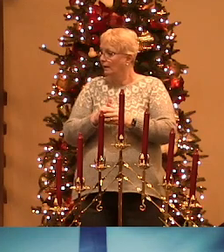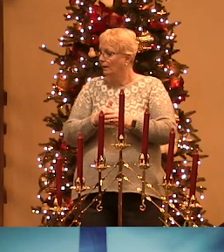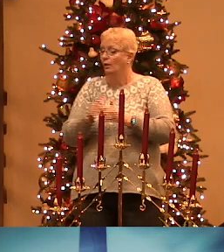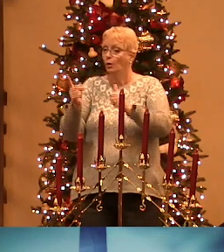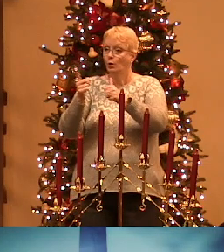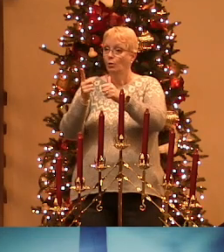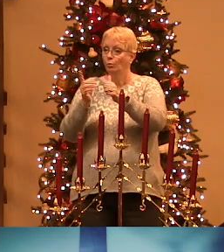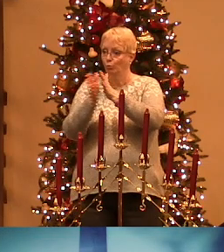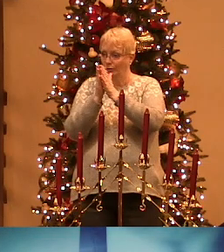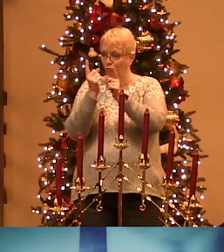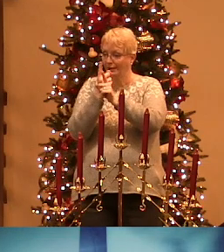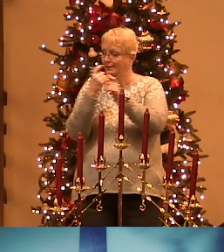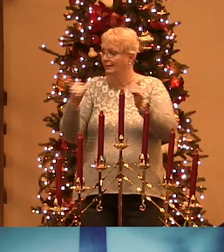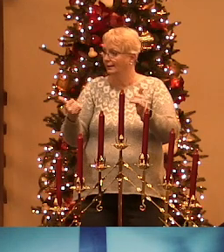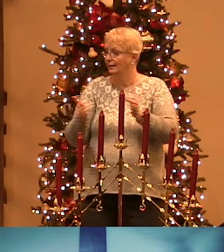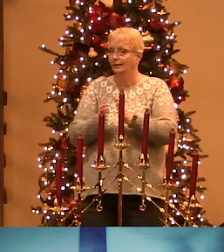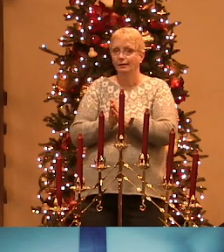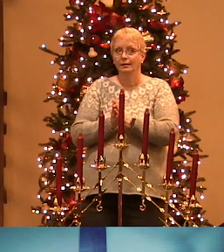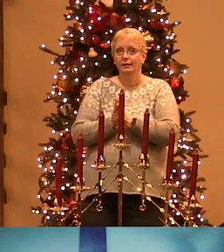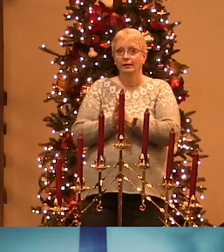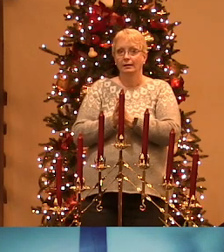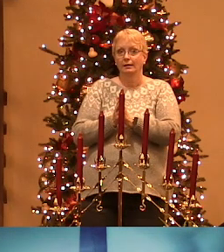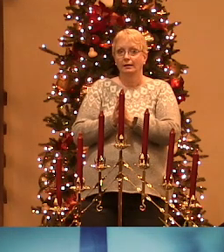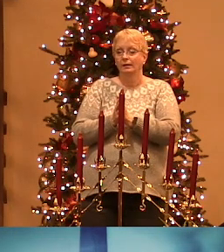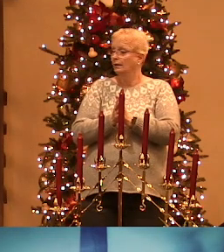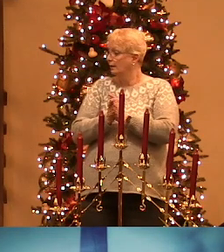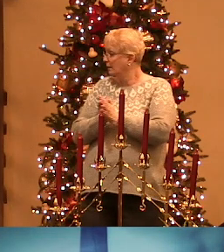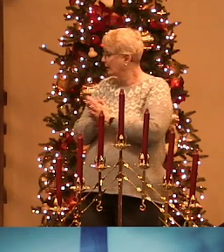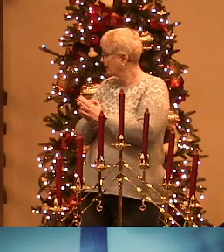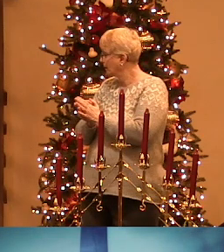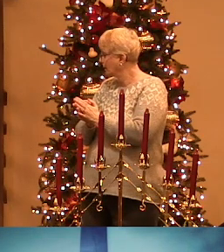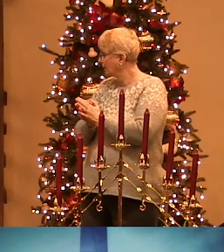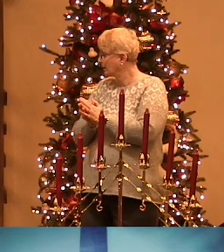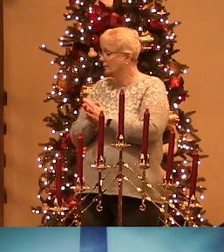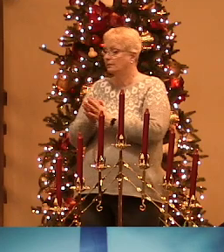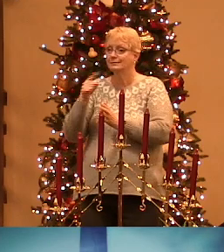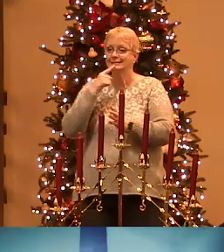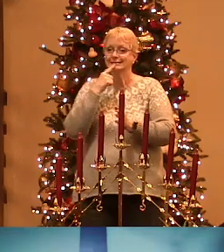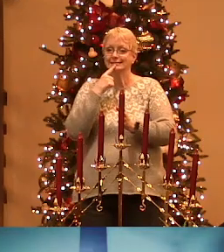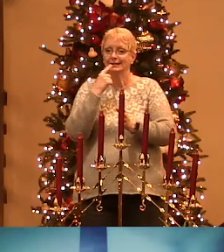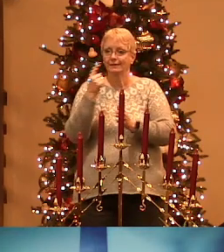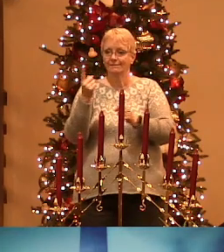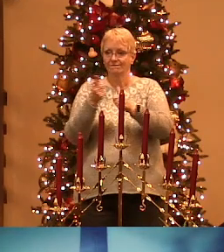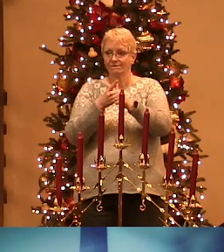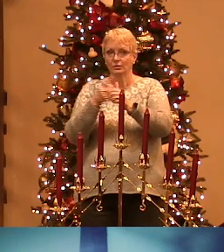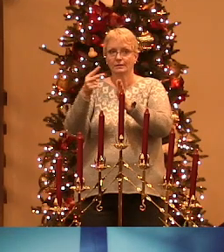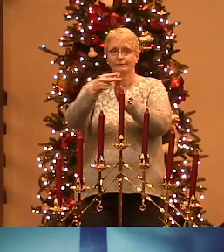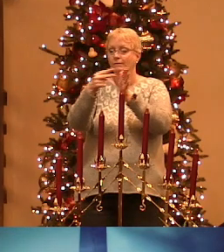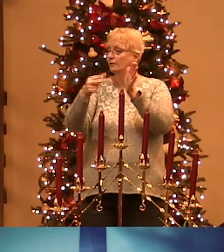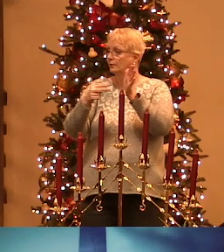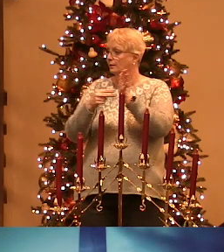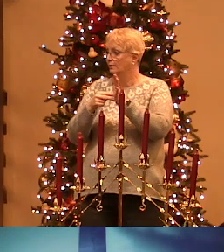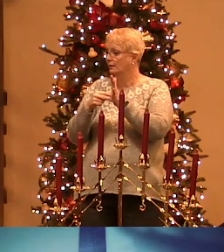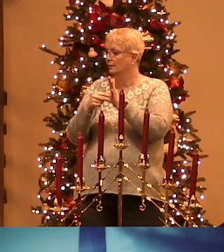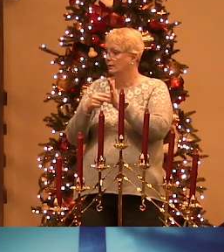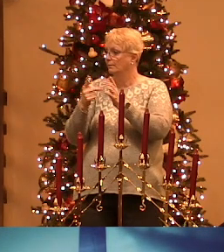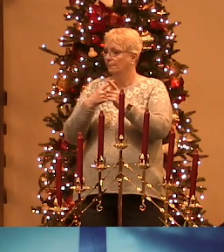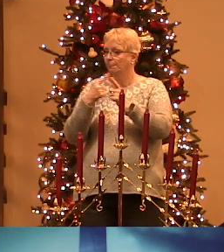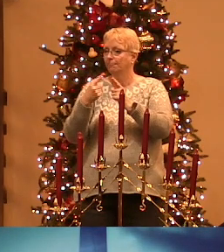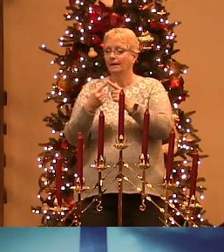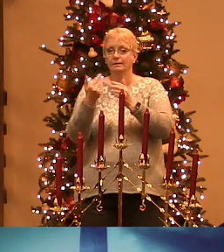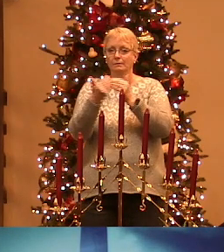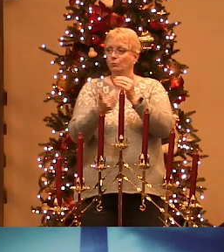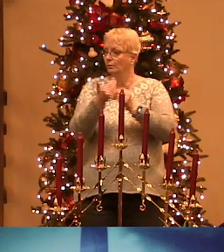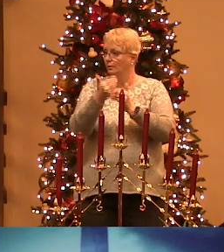prayer right now and a prayer of repentance. I'll give it a moment of silence, and I'll invite the praise team to come up and sing this first verse, and then we'll take